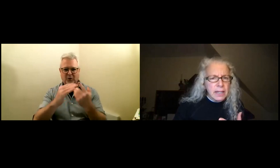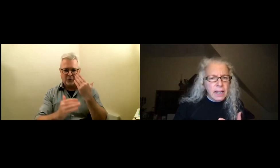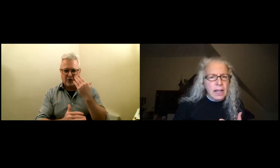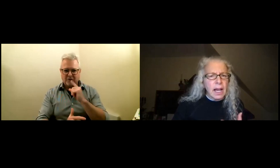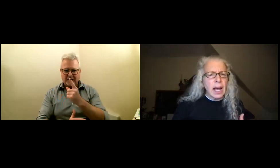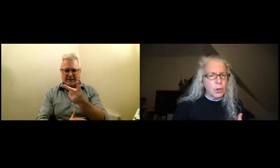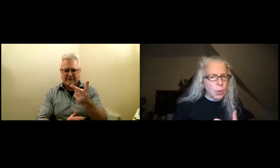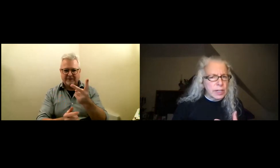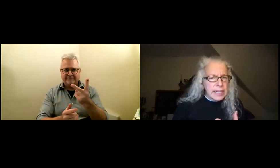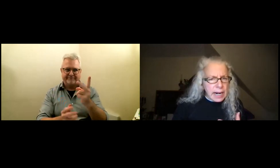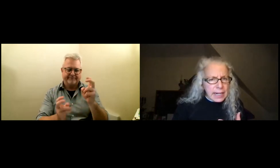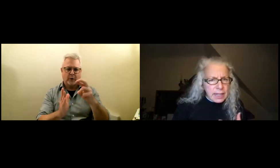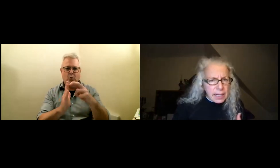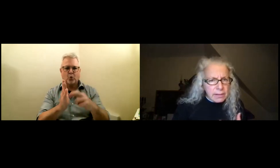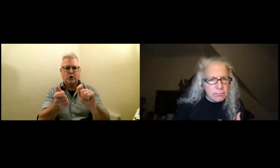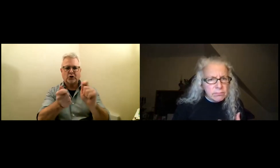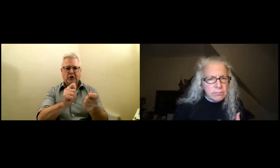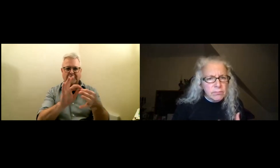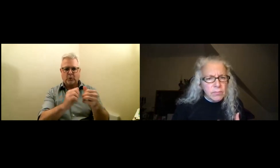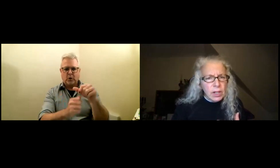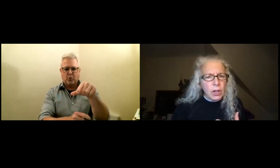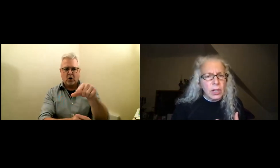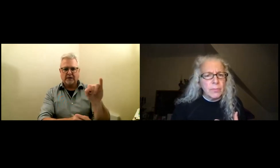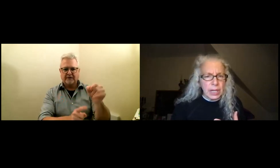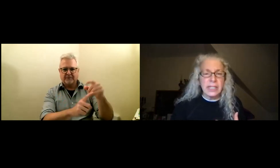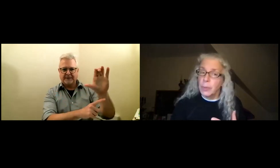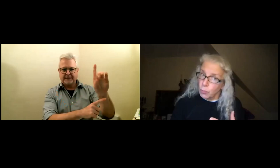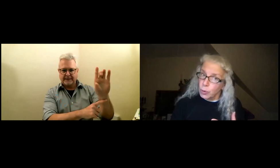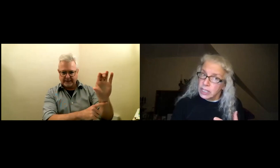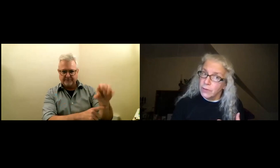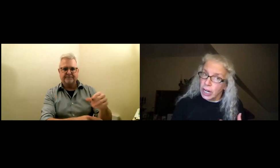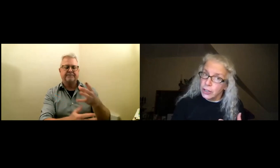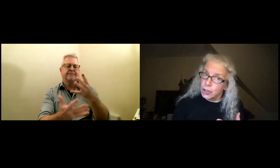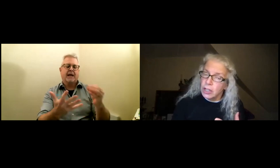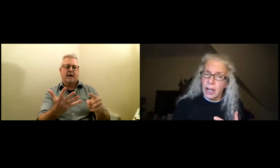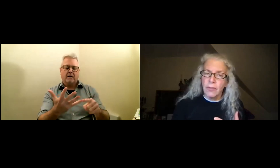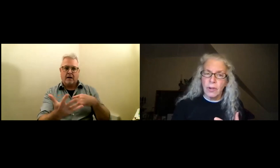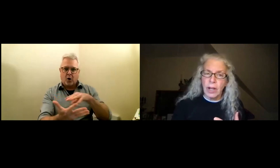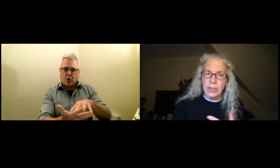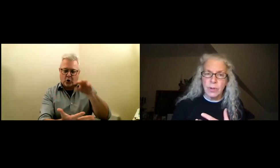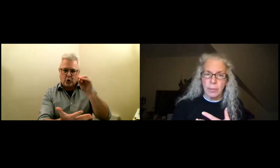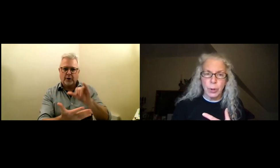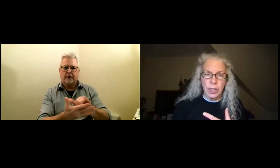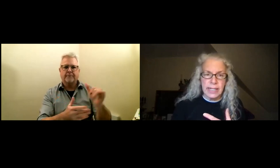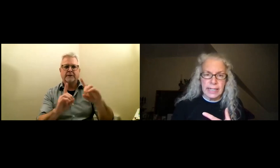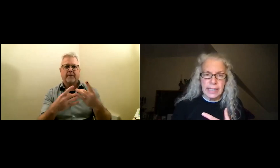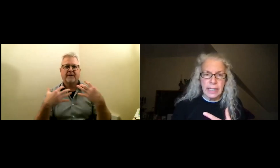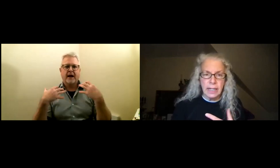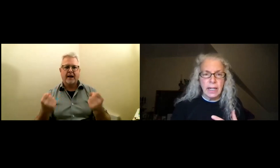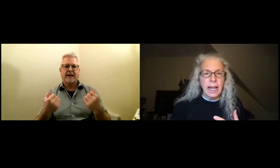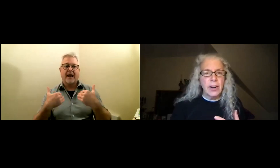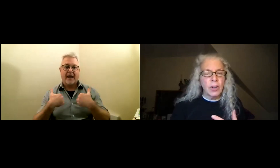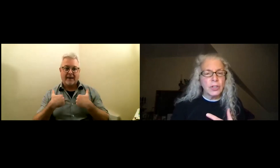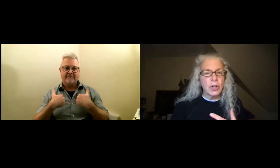cases, how to quarantine and isolate, because some of the rules have changed as per the